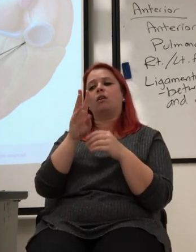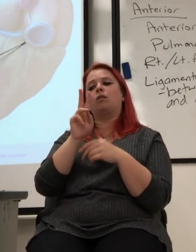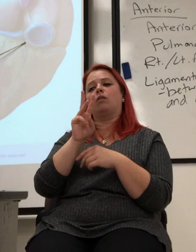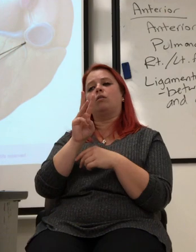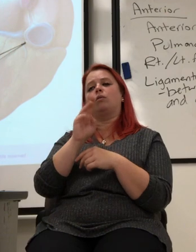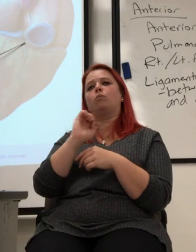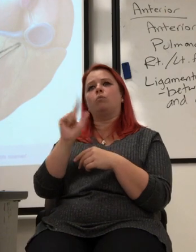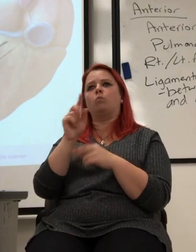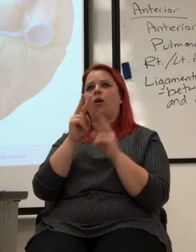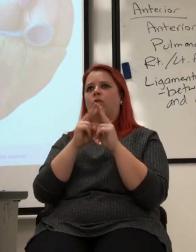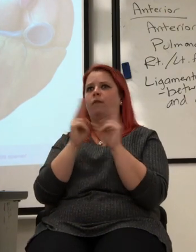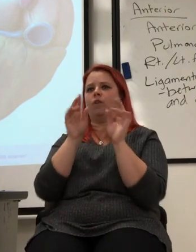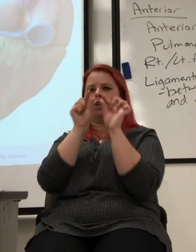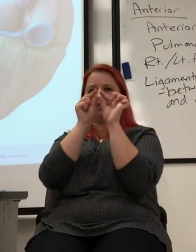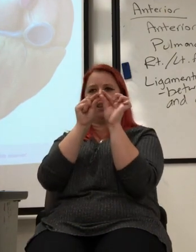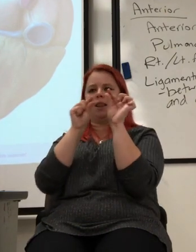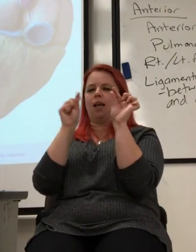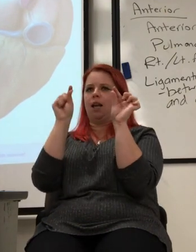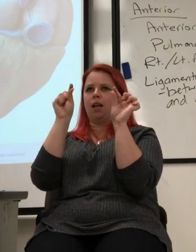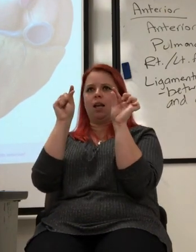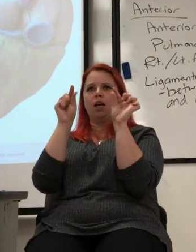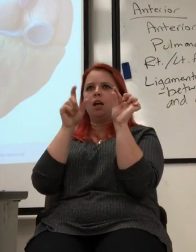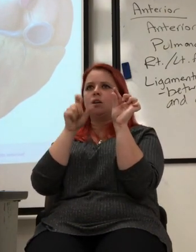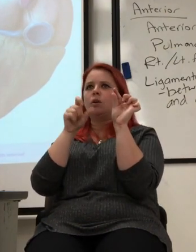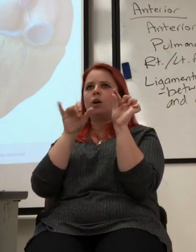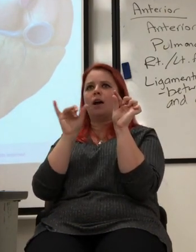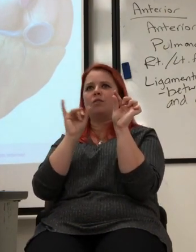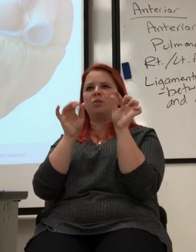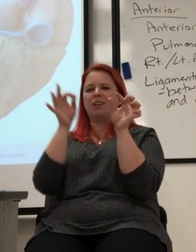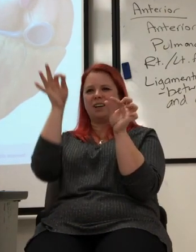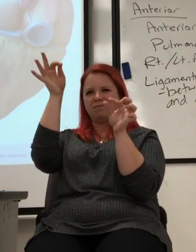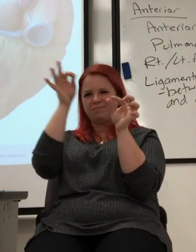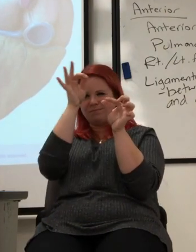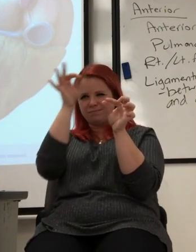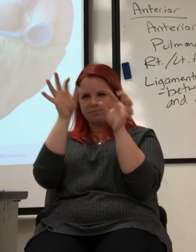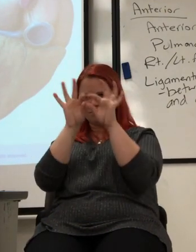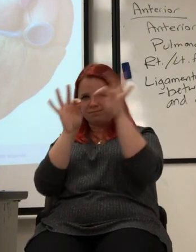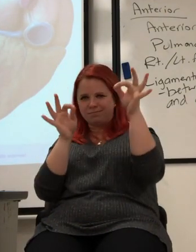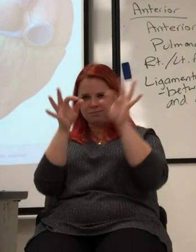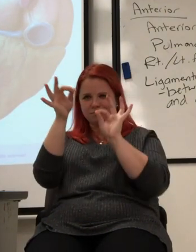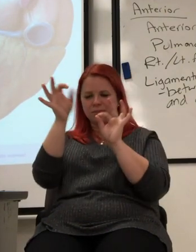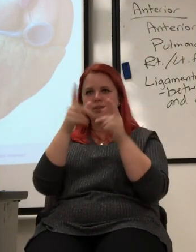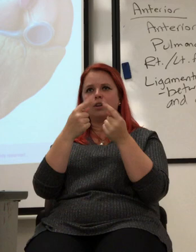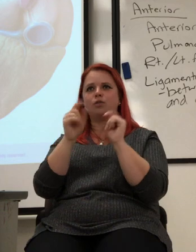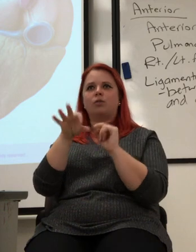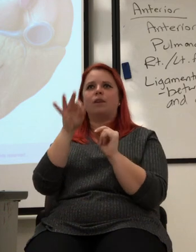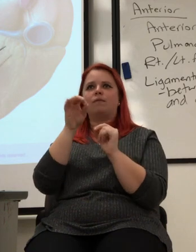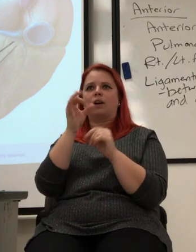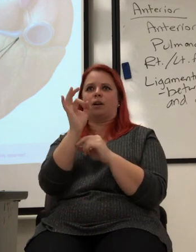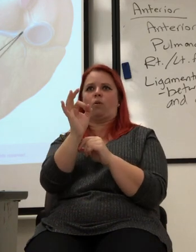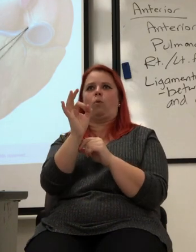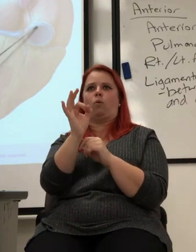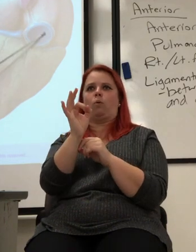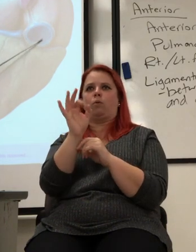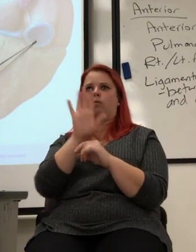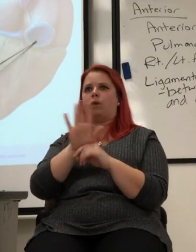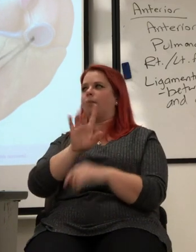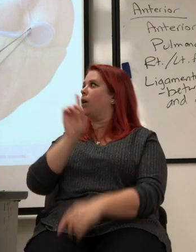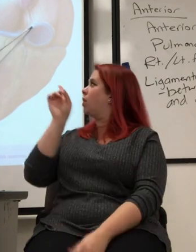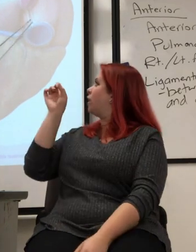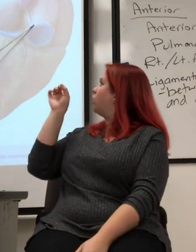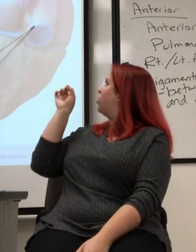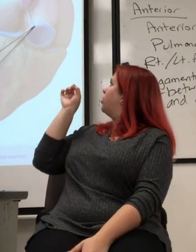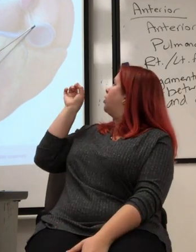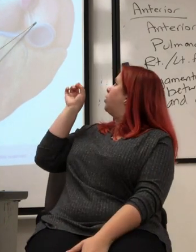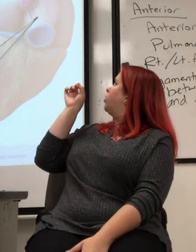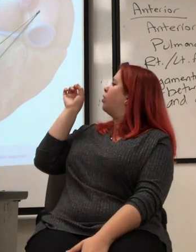very thin. So it's like you kind of have to like poke around and look for a hole right around here. And